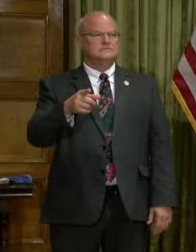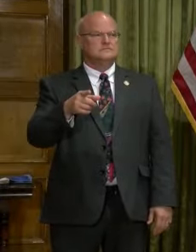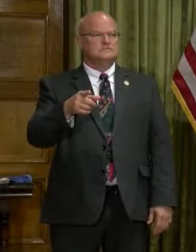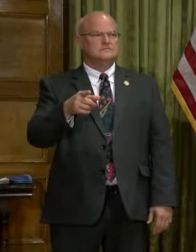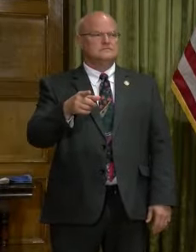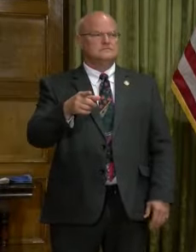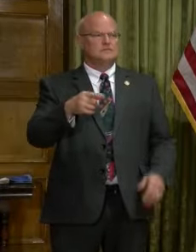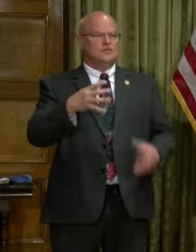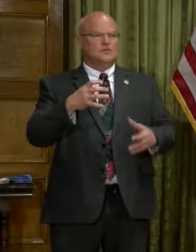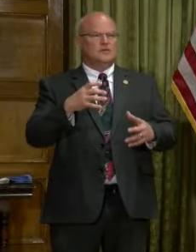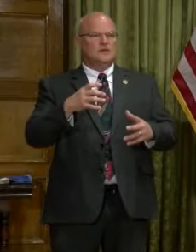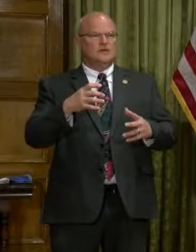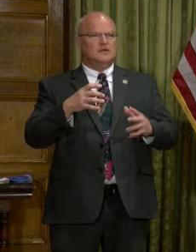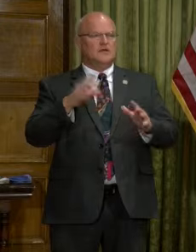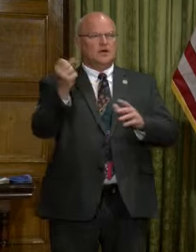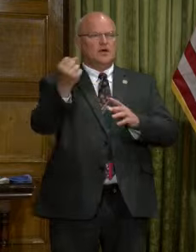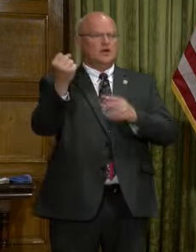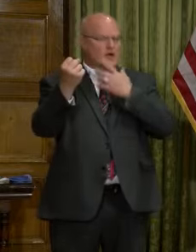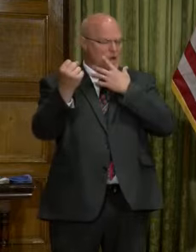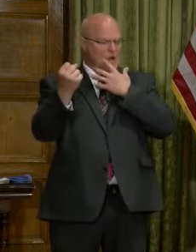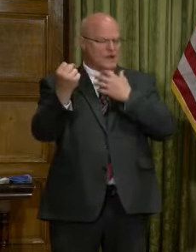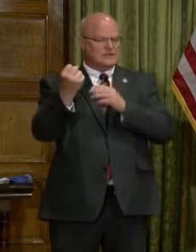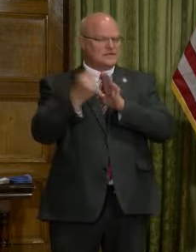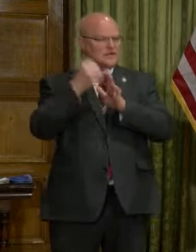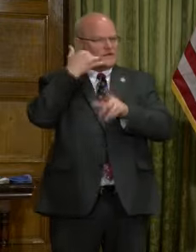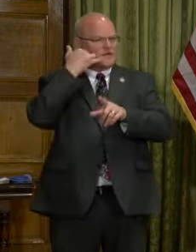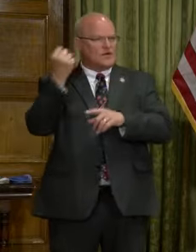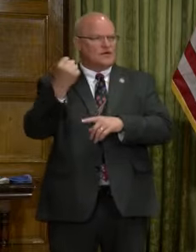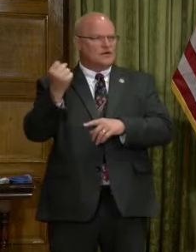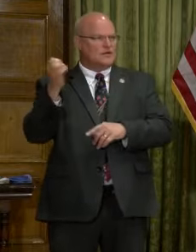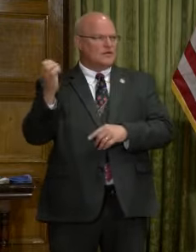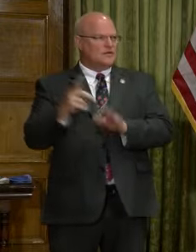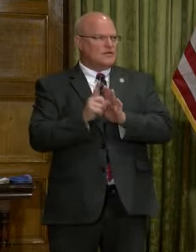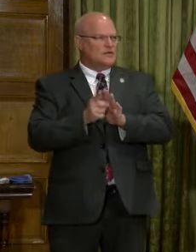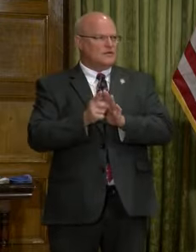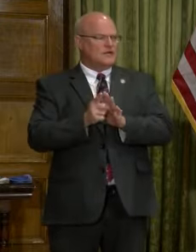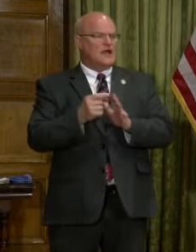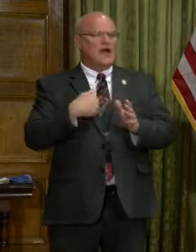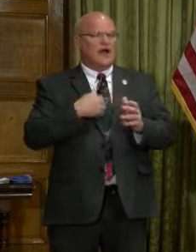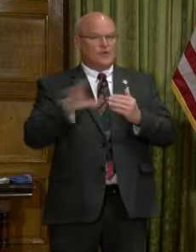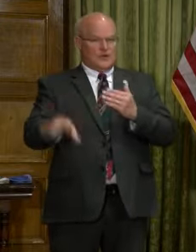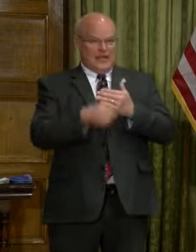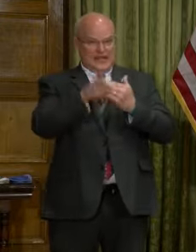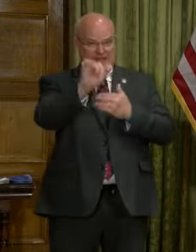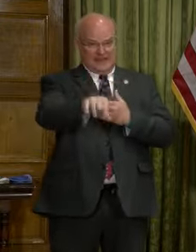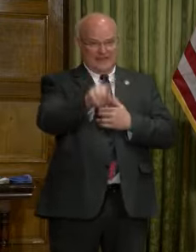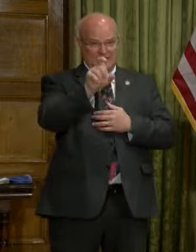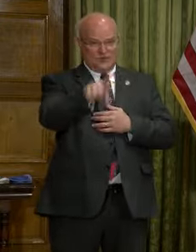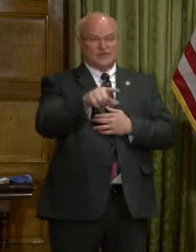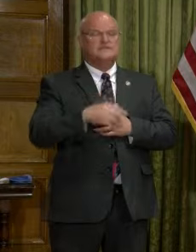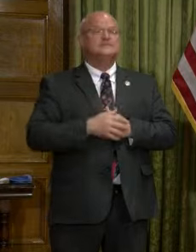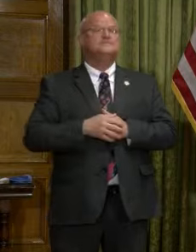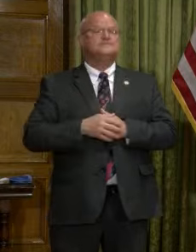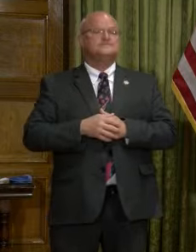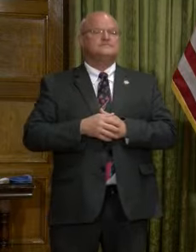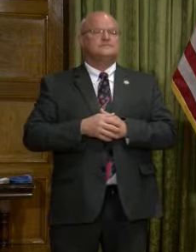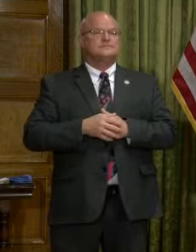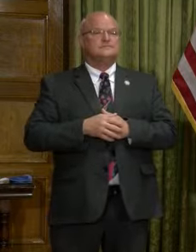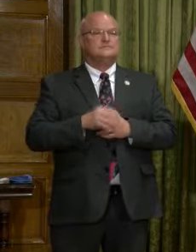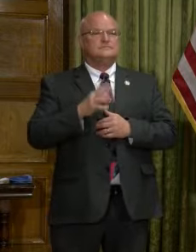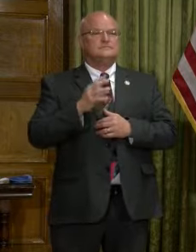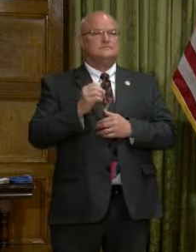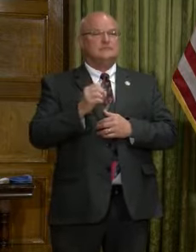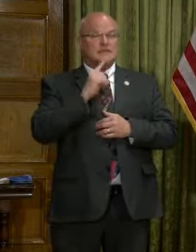Got negative test. Just one second. We'll come to you remotely. I wanted to add to that previous question,